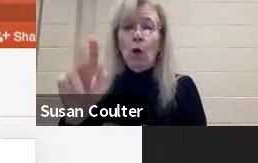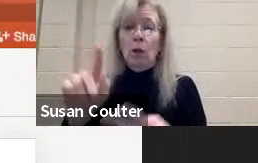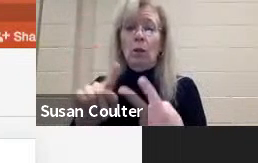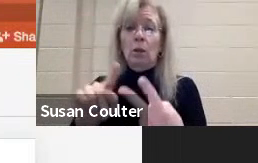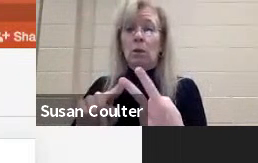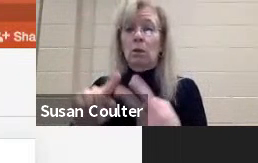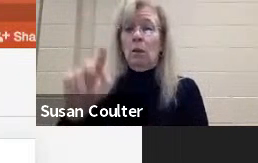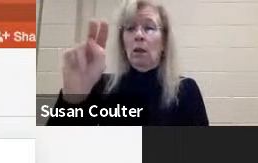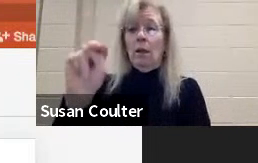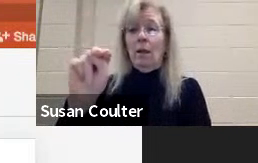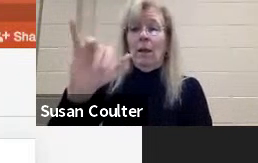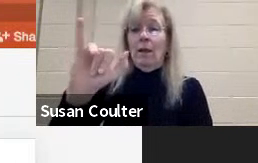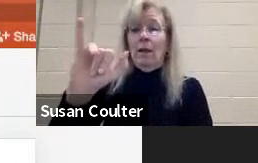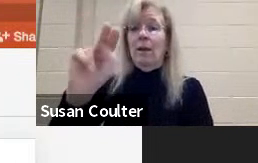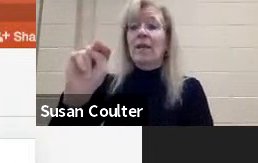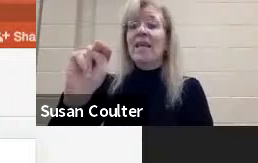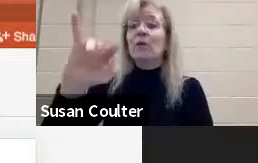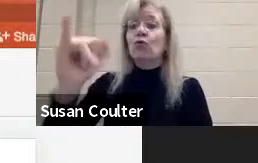Mueller,